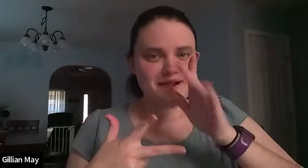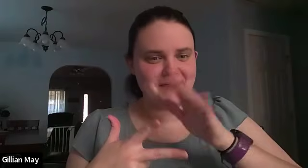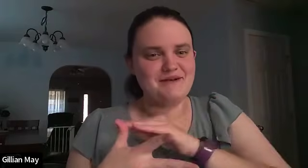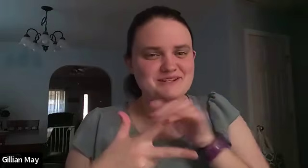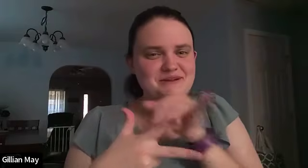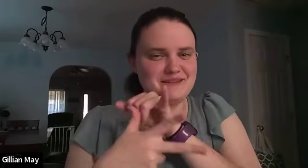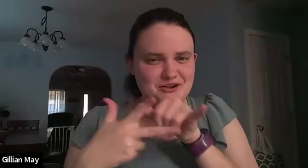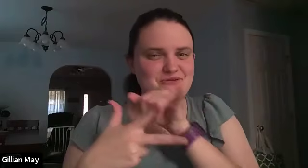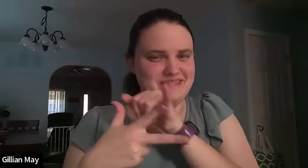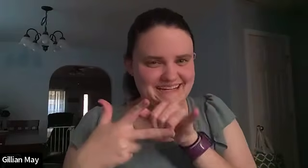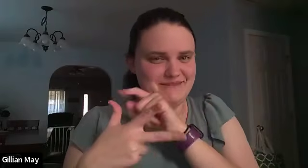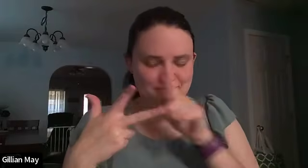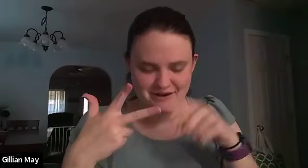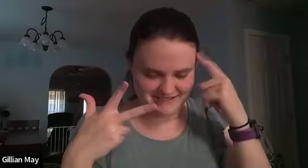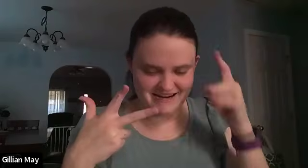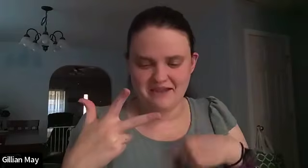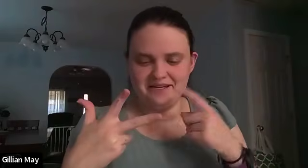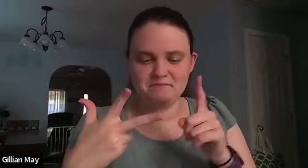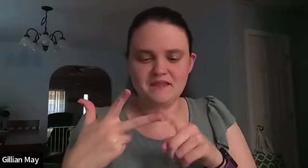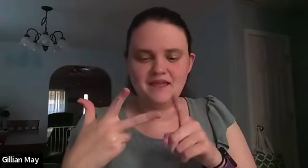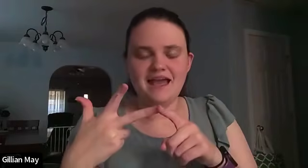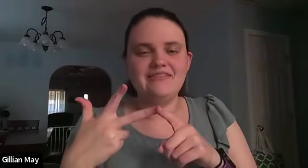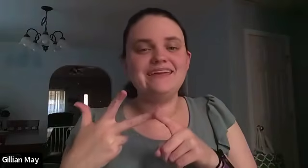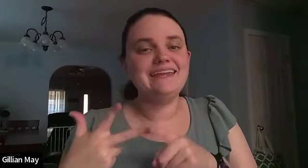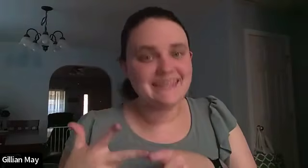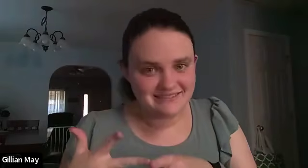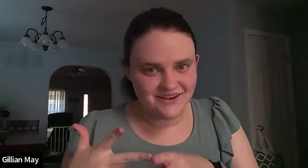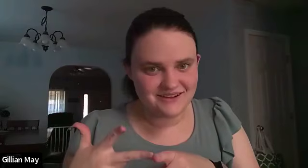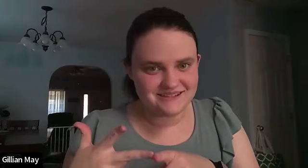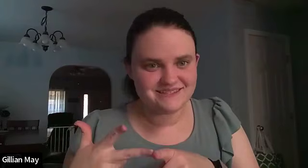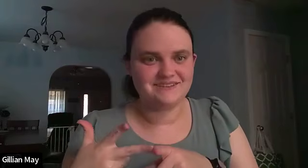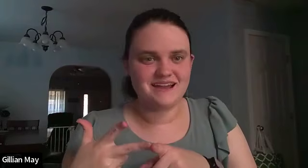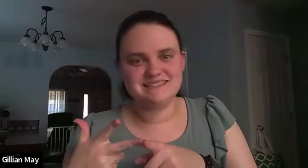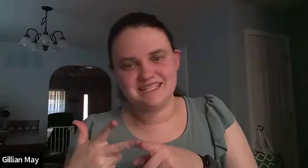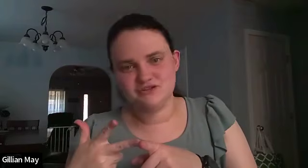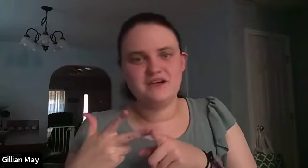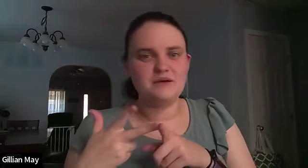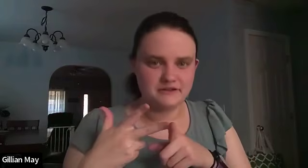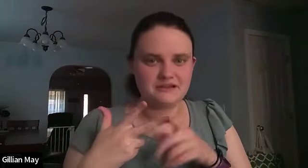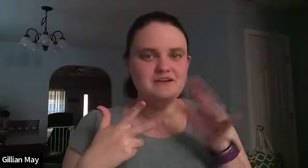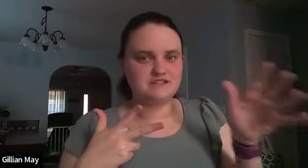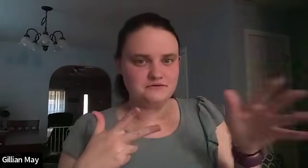My bad. I was going in a good routine and my brain was not having it. And then in-laws. Okay, sister-in-law, brother-in-law, so